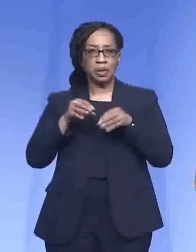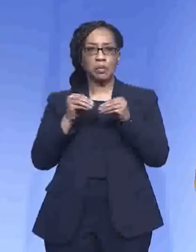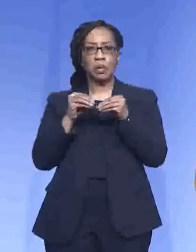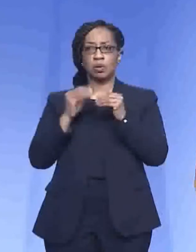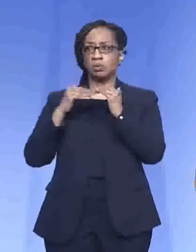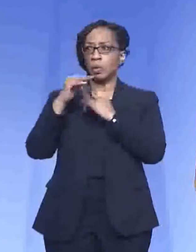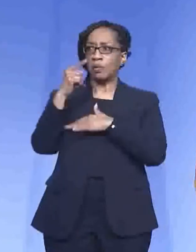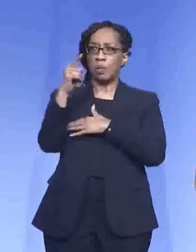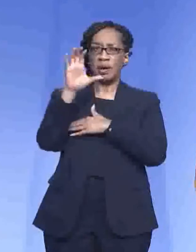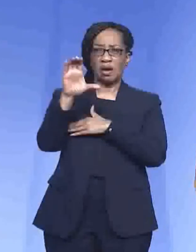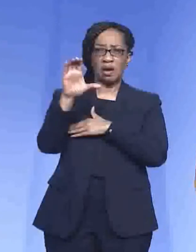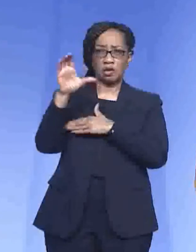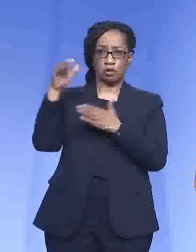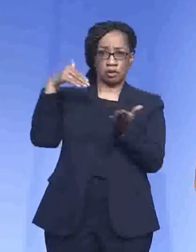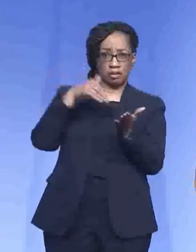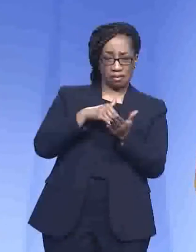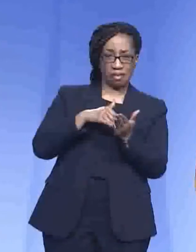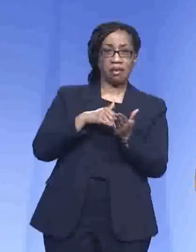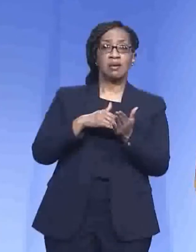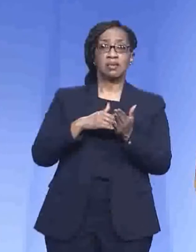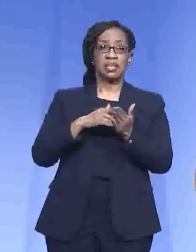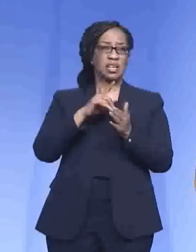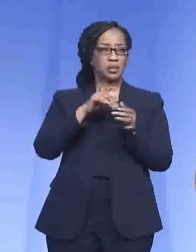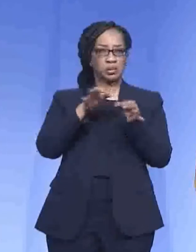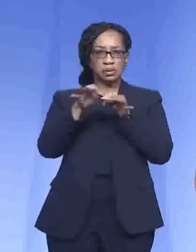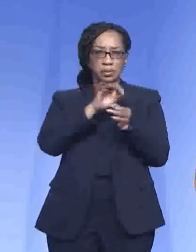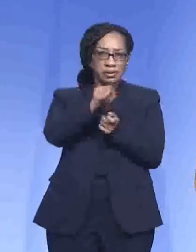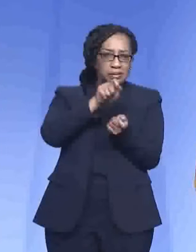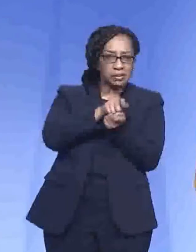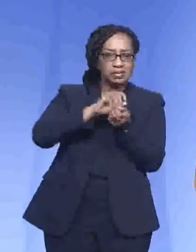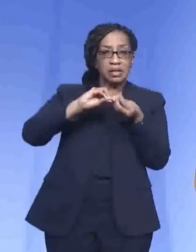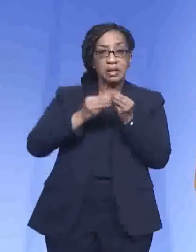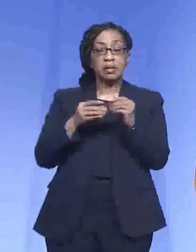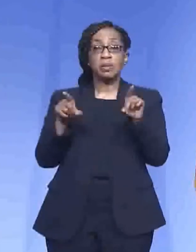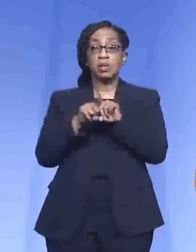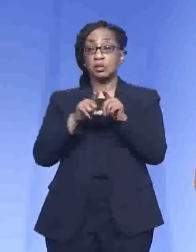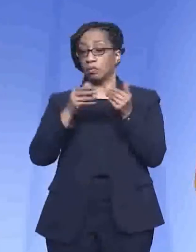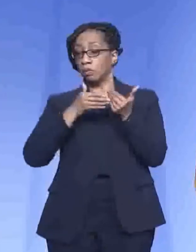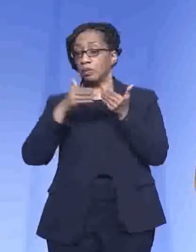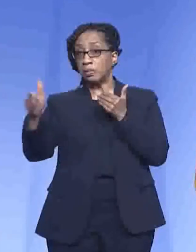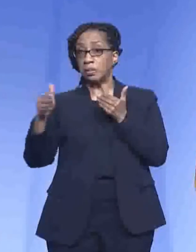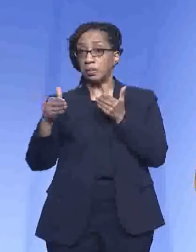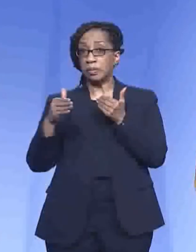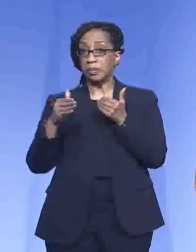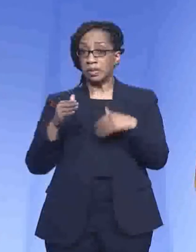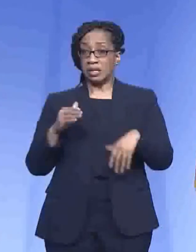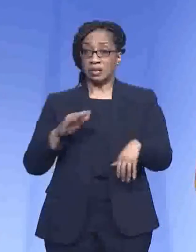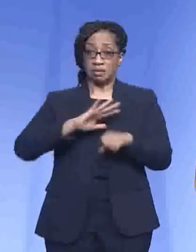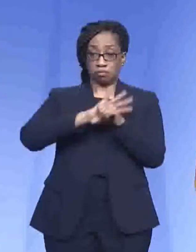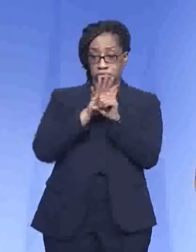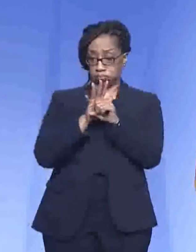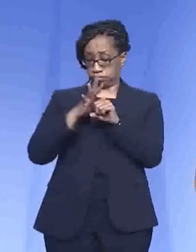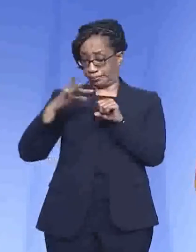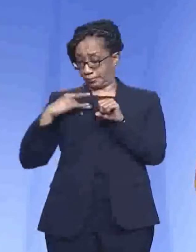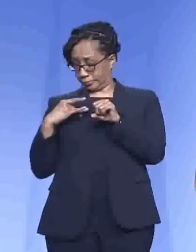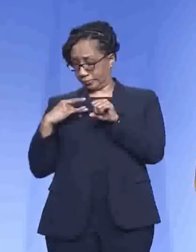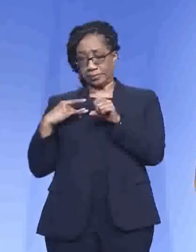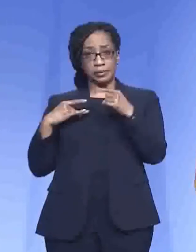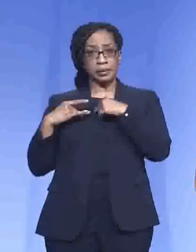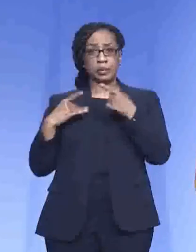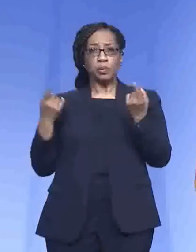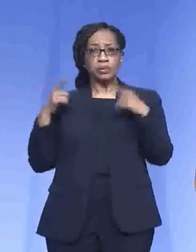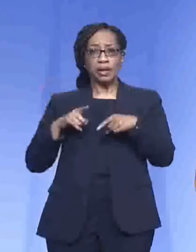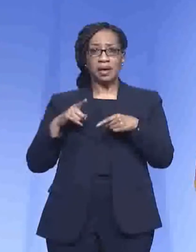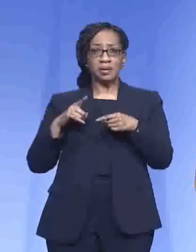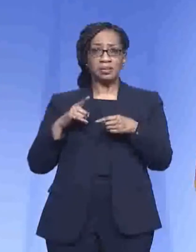specific number. And the numbers, he will also talk about where we are going with the infection rate. Things are moving in the right direction.